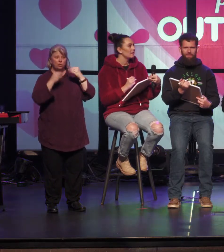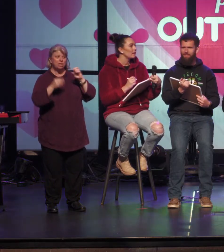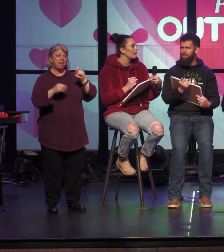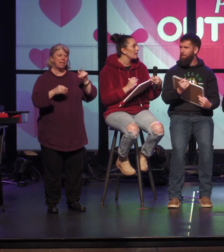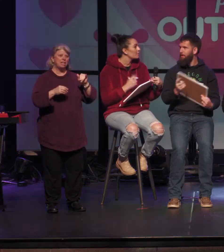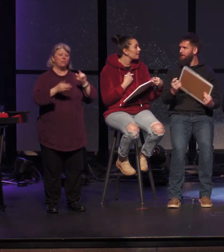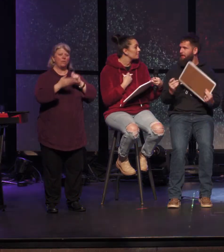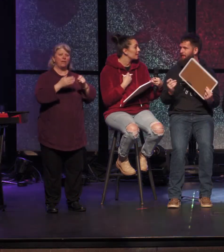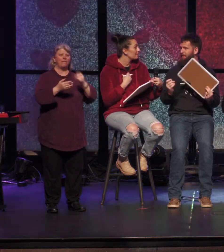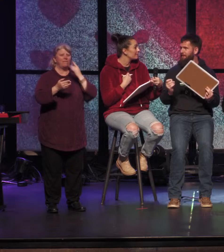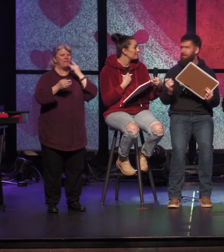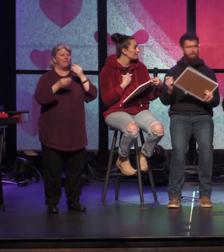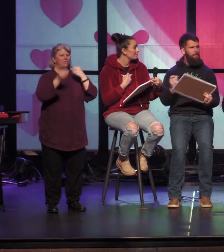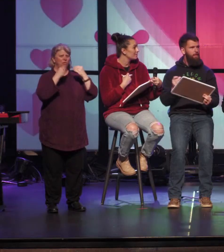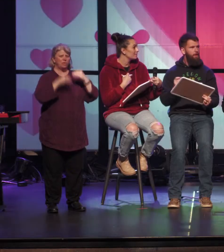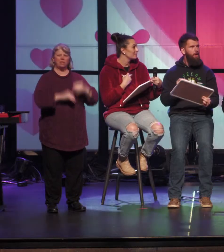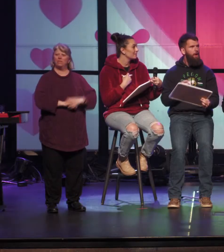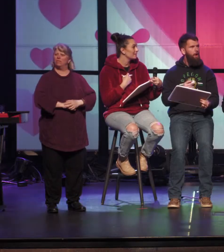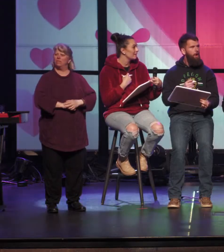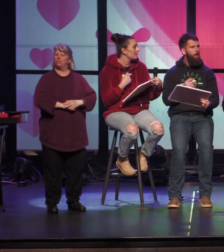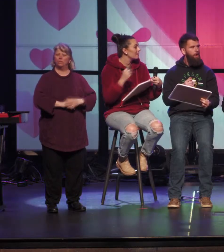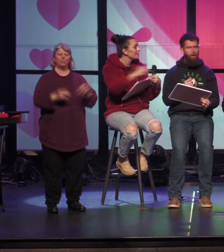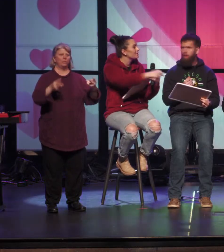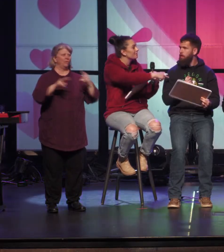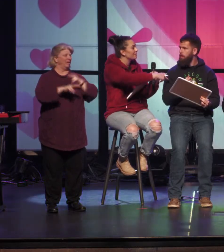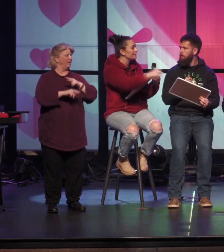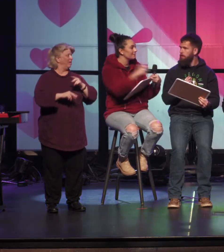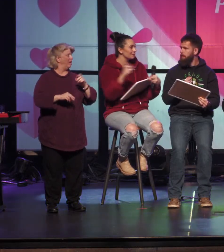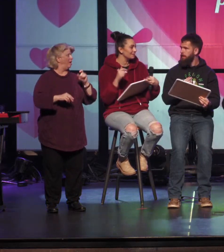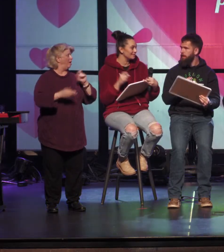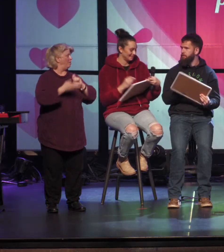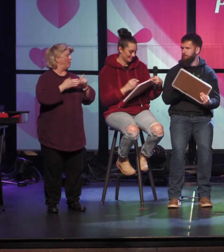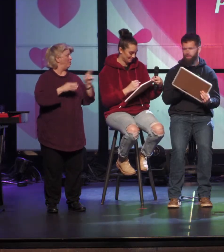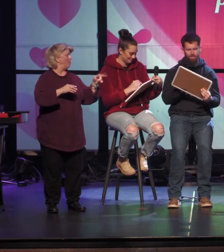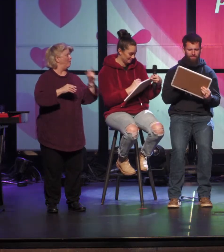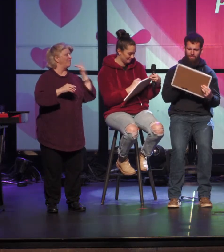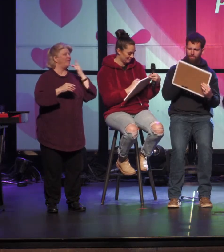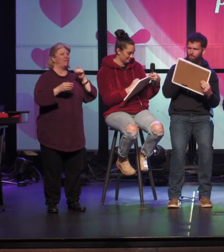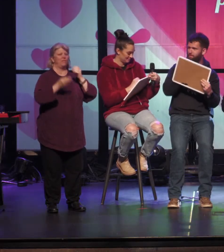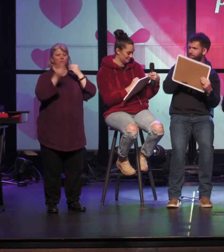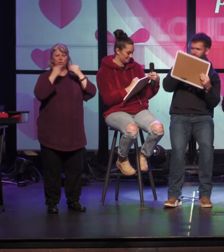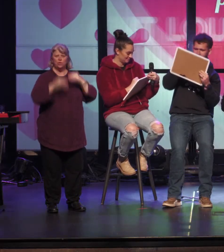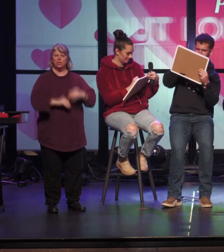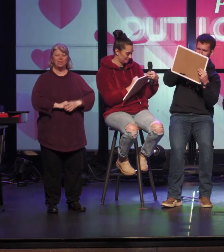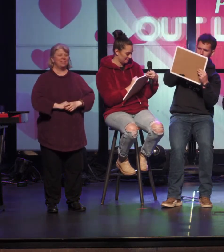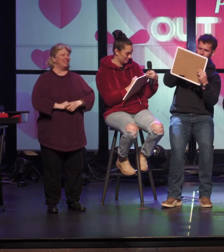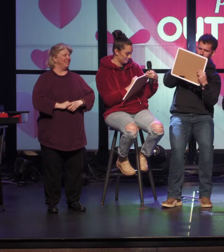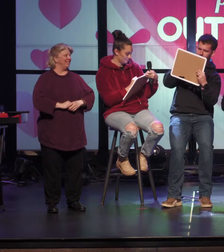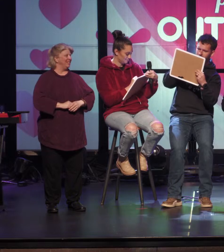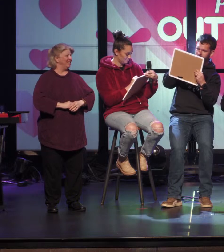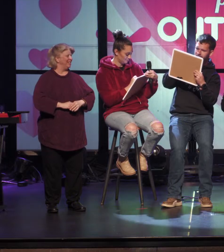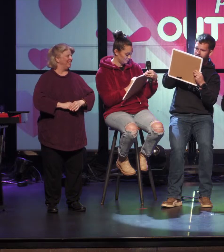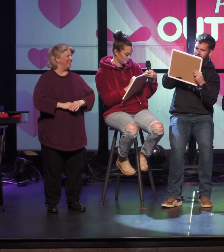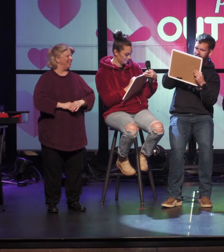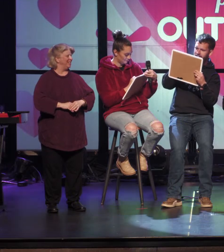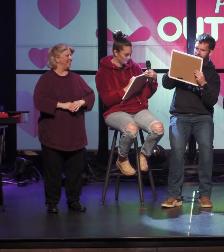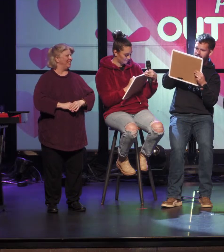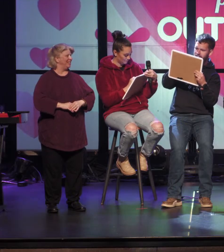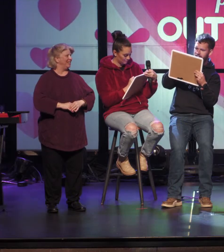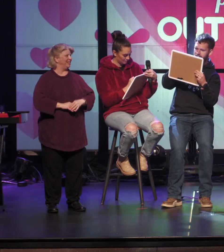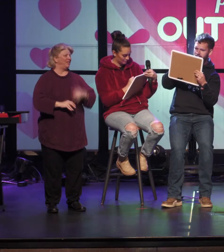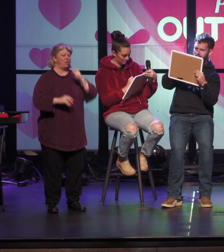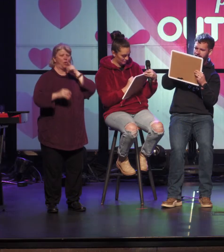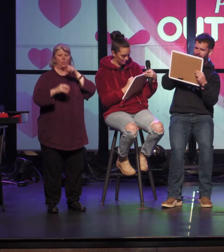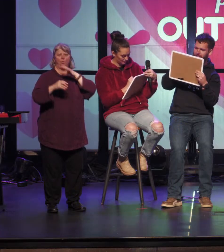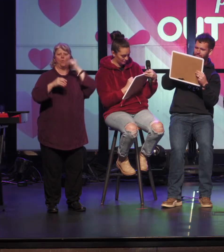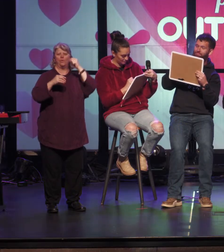you're writing your favorite food. No, we're swapping it. I'm writing your favorite. You're writing Sam's favorite food. I forgot who's older